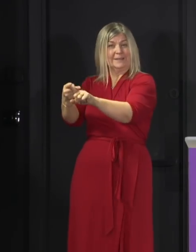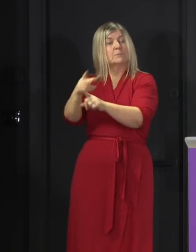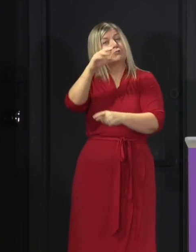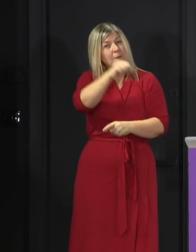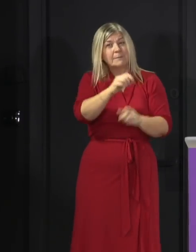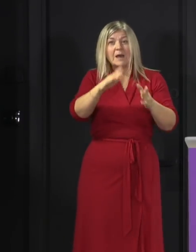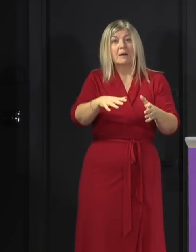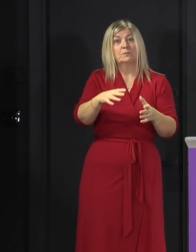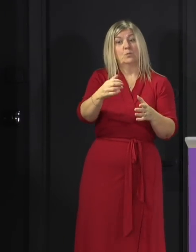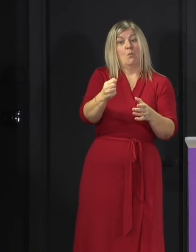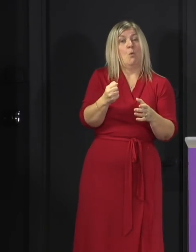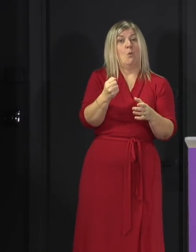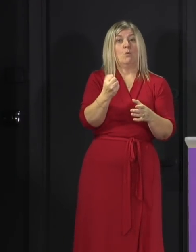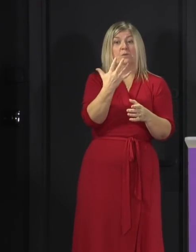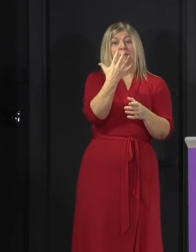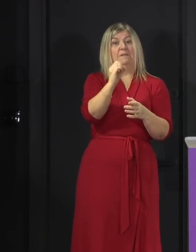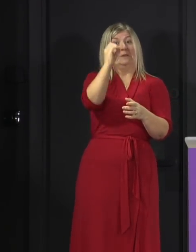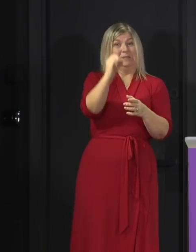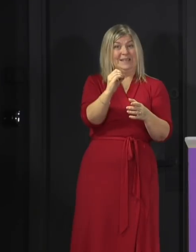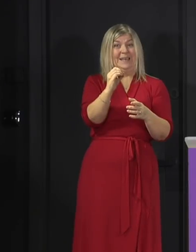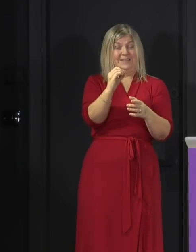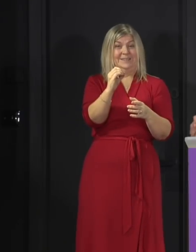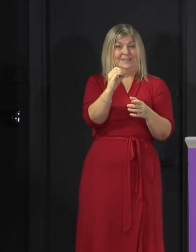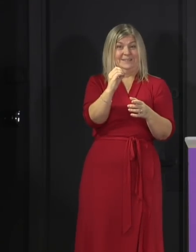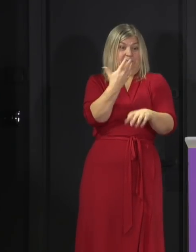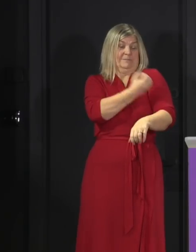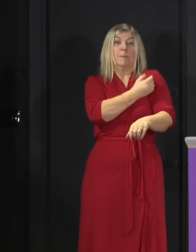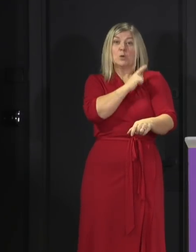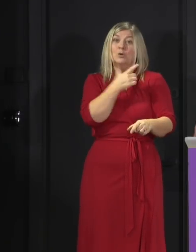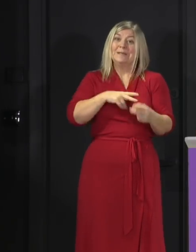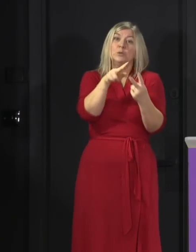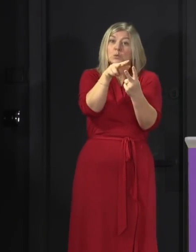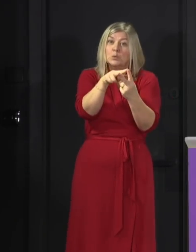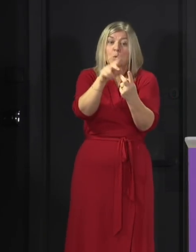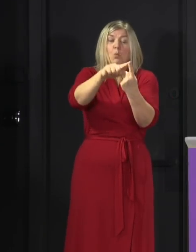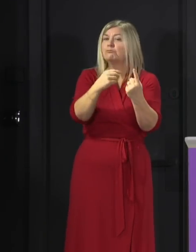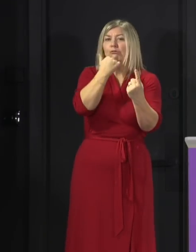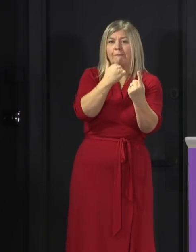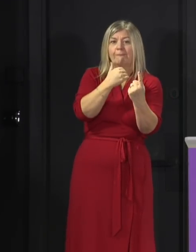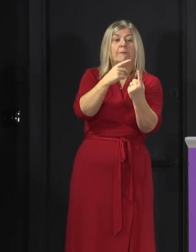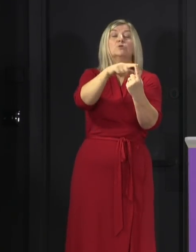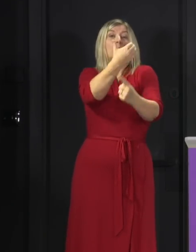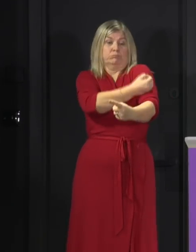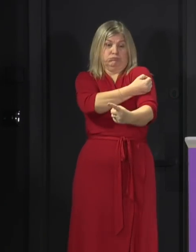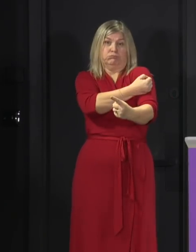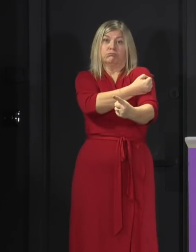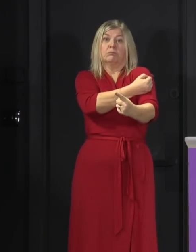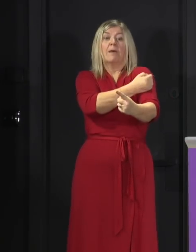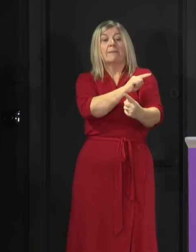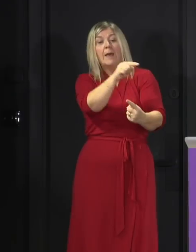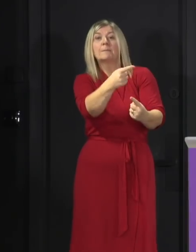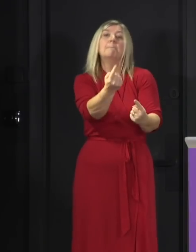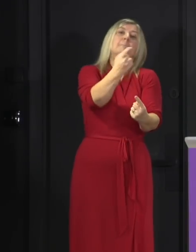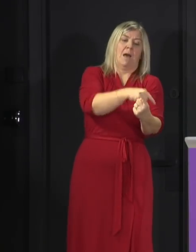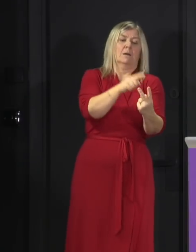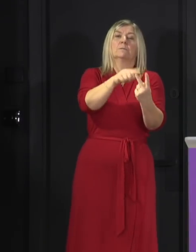doses we have just now because everybody needs 2 doses. So, the 65,000 first week doses is actually only just over